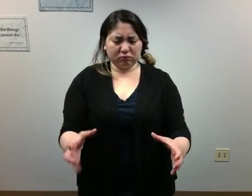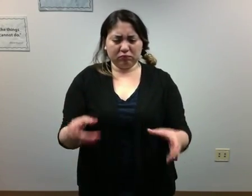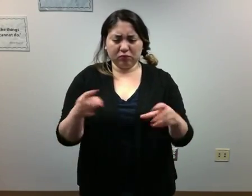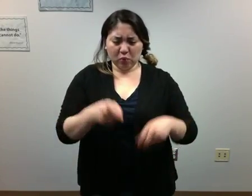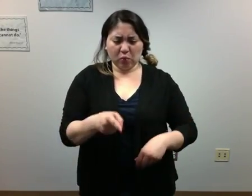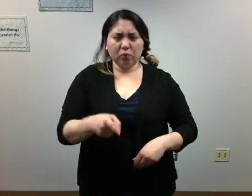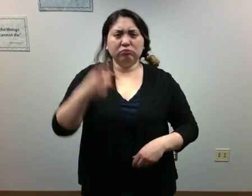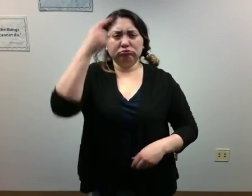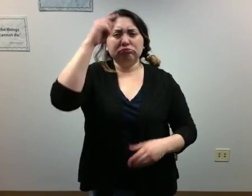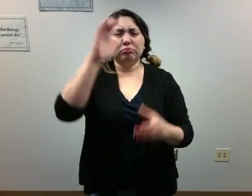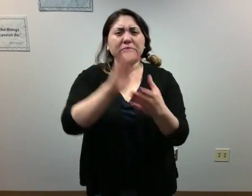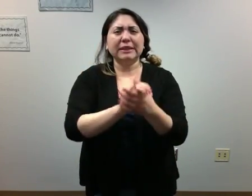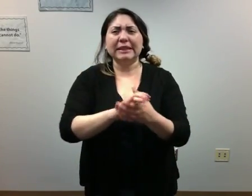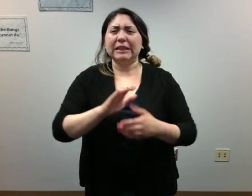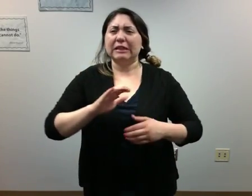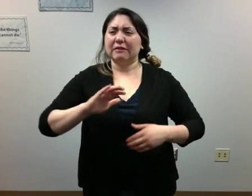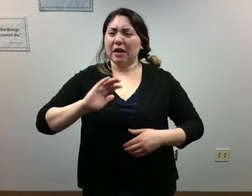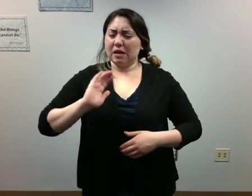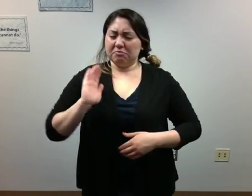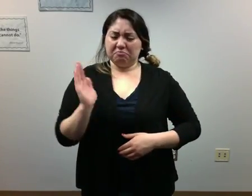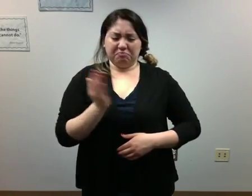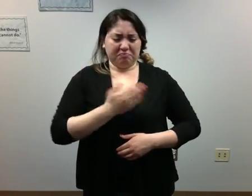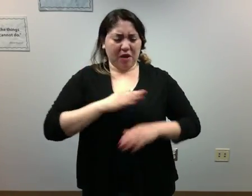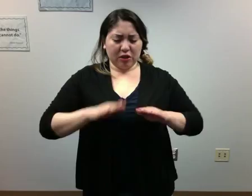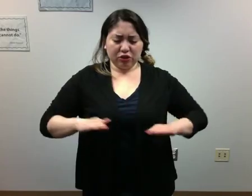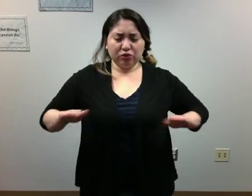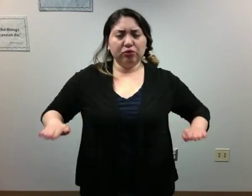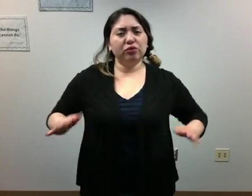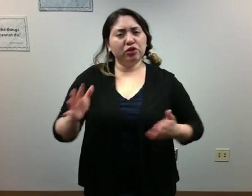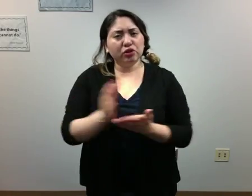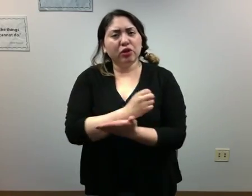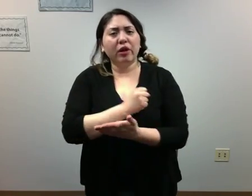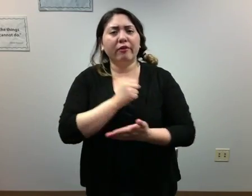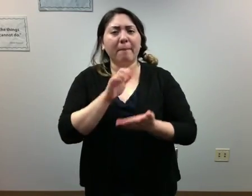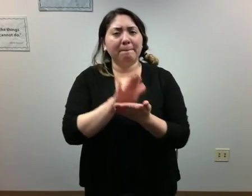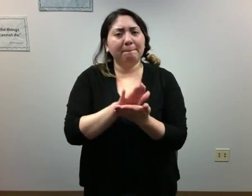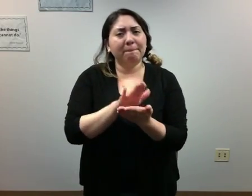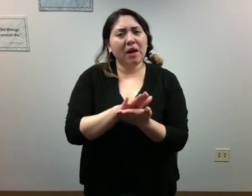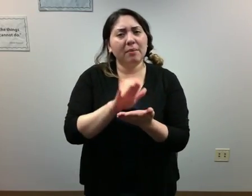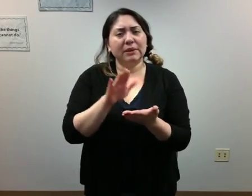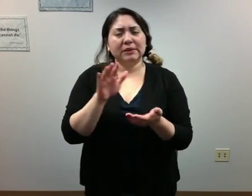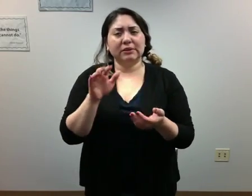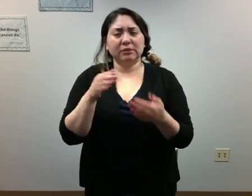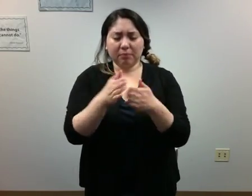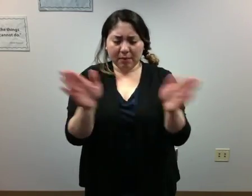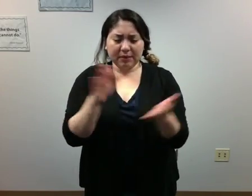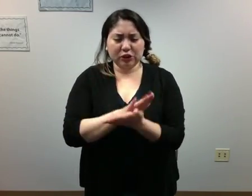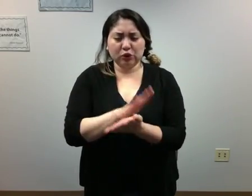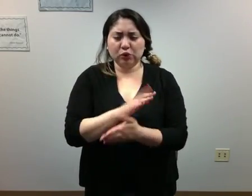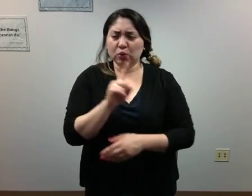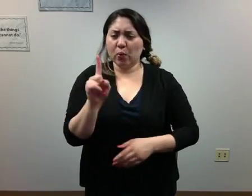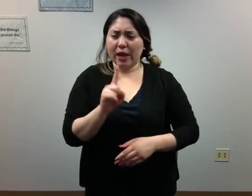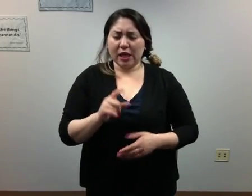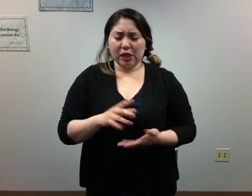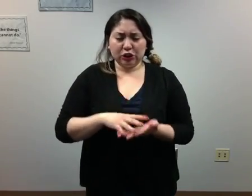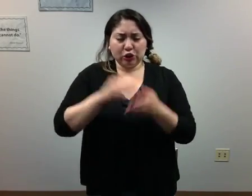We believe our kids deserve public schools where students can learn and